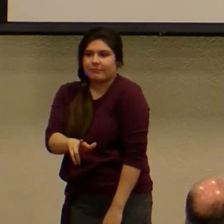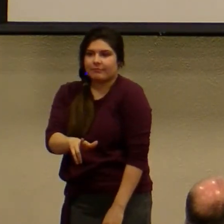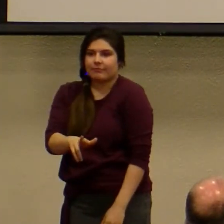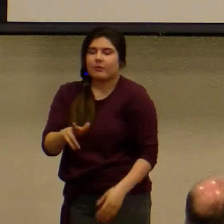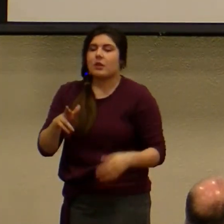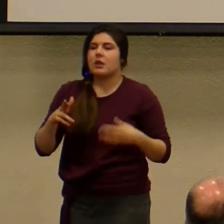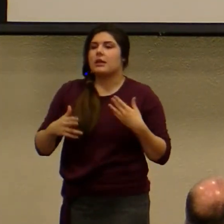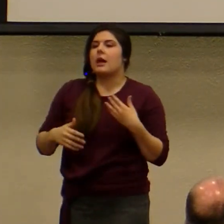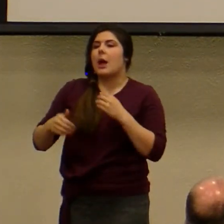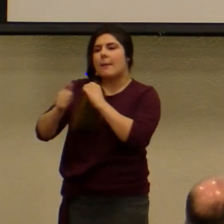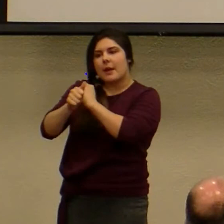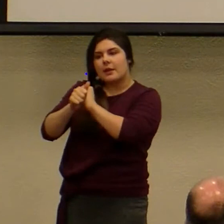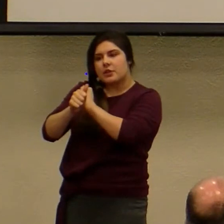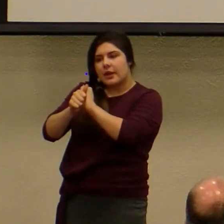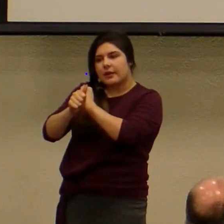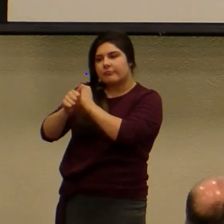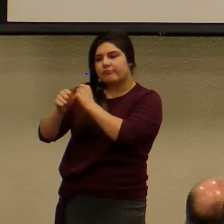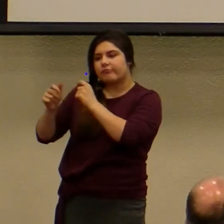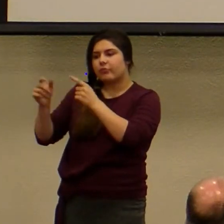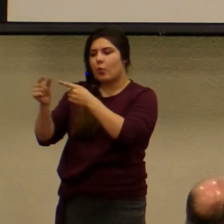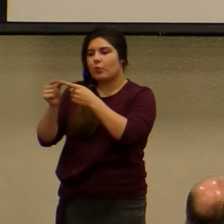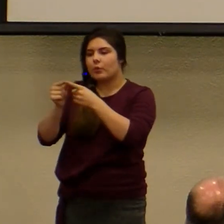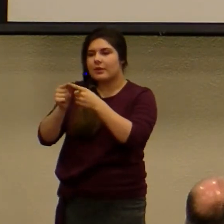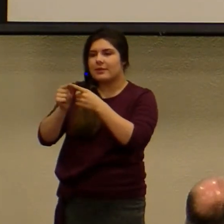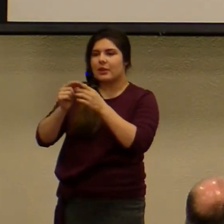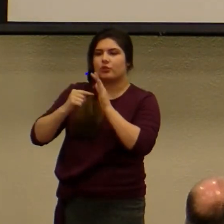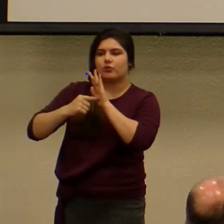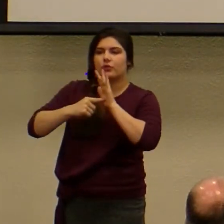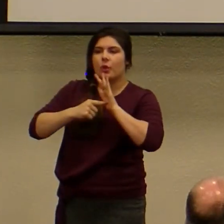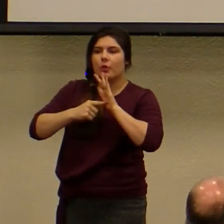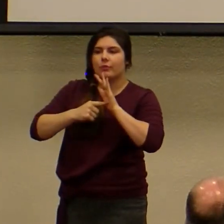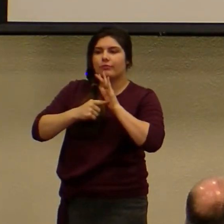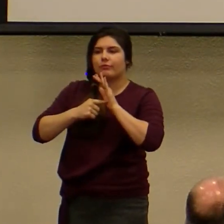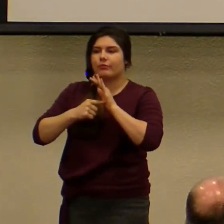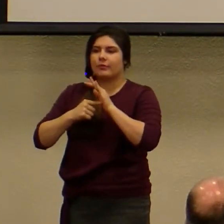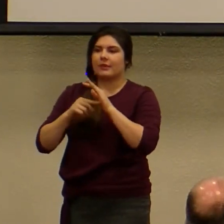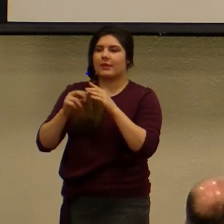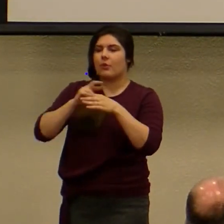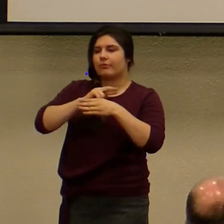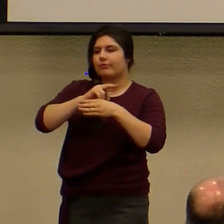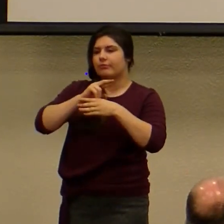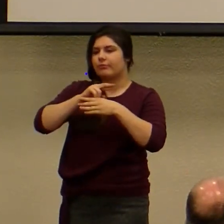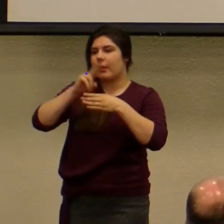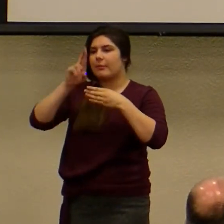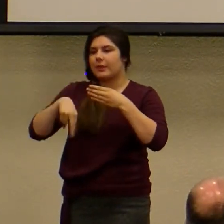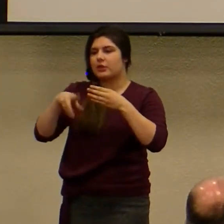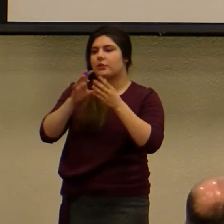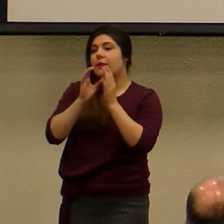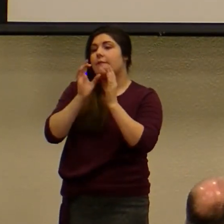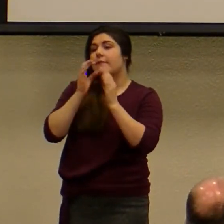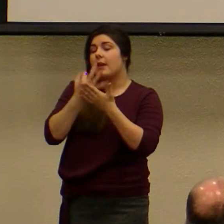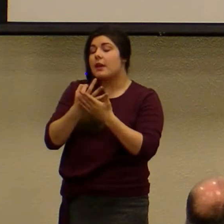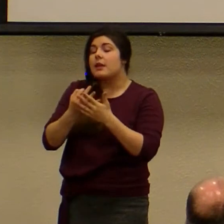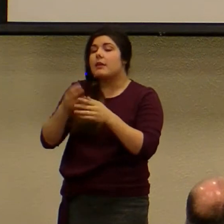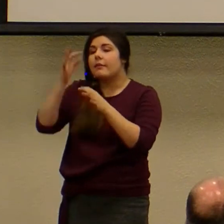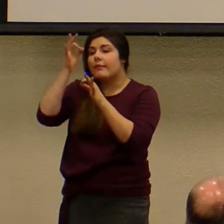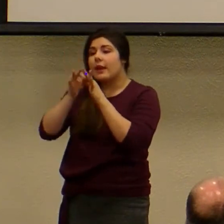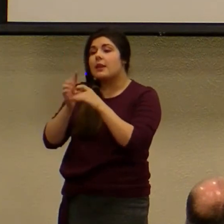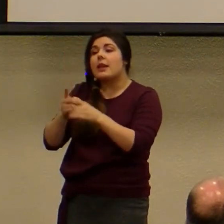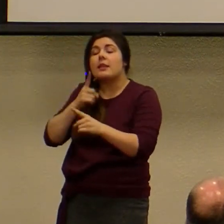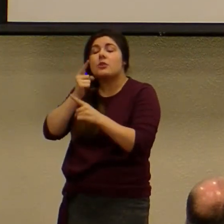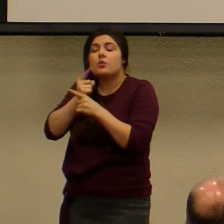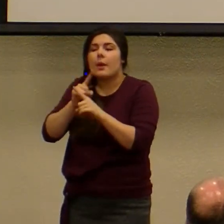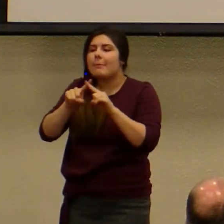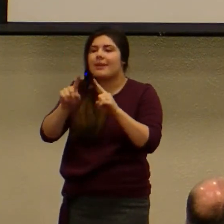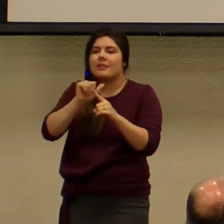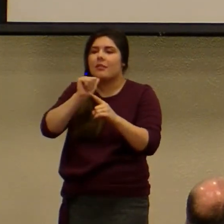that articulates the confines and the various ramifications of the faith. And that's right. But it's not